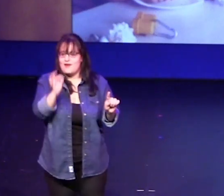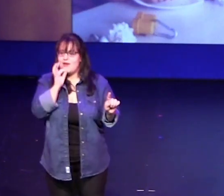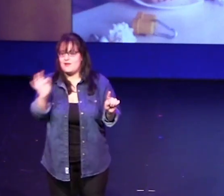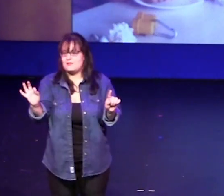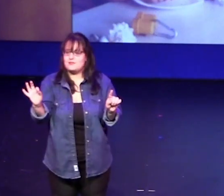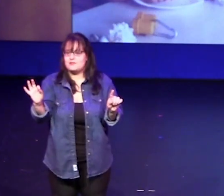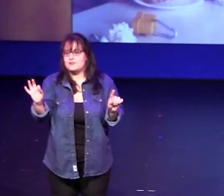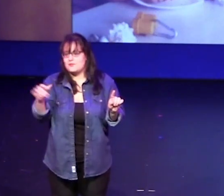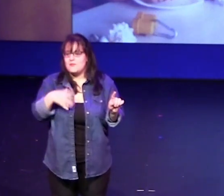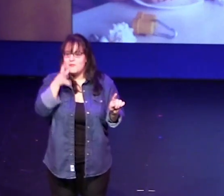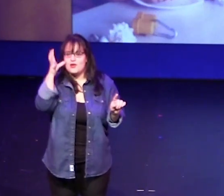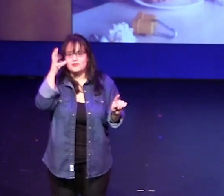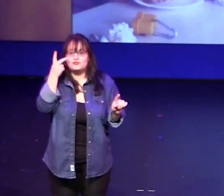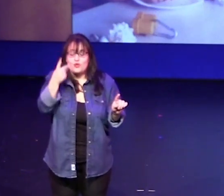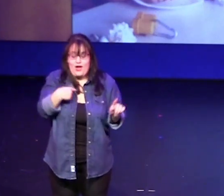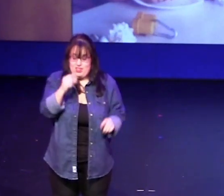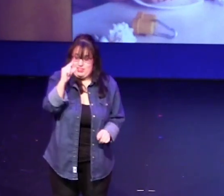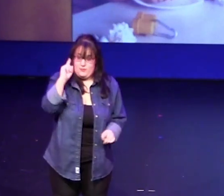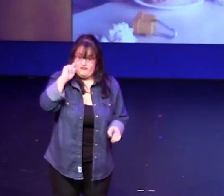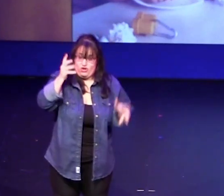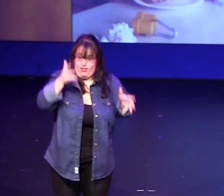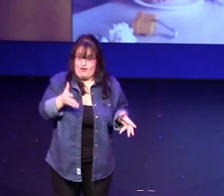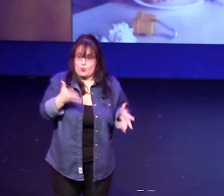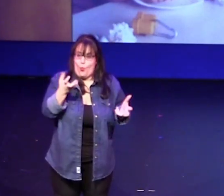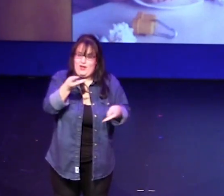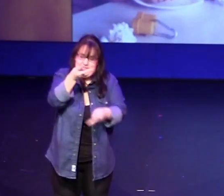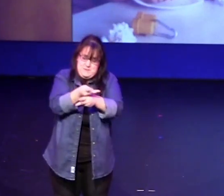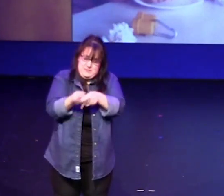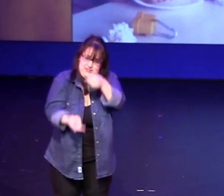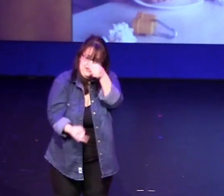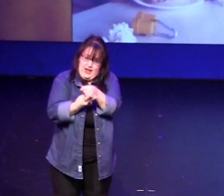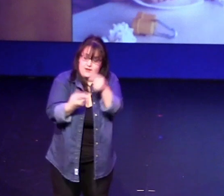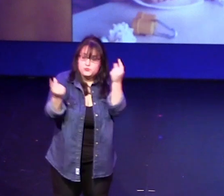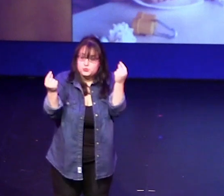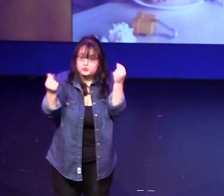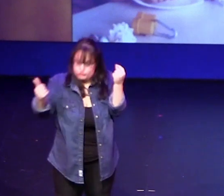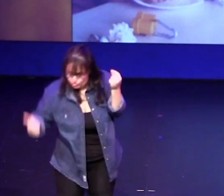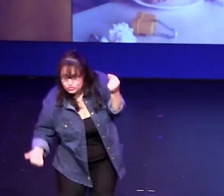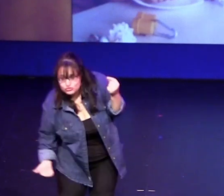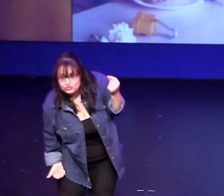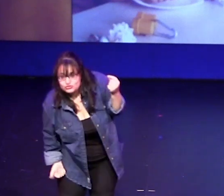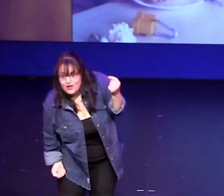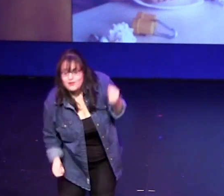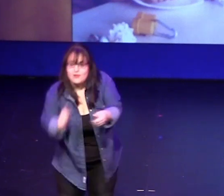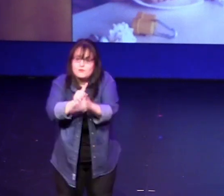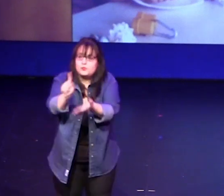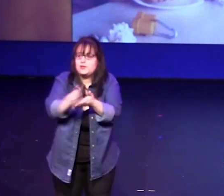I knew I was deaf because from the ages of 6 to 9, my parents gave me weekly injections